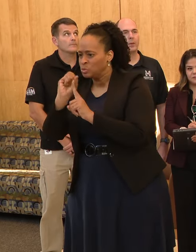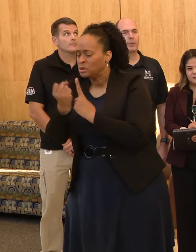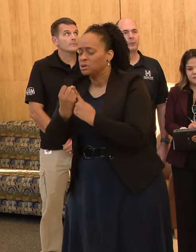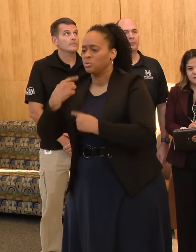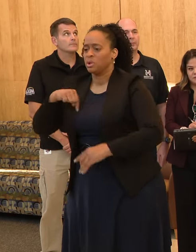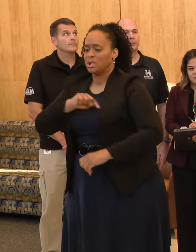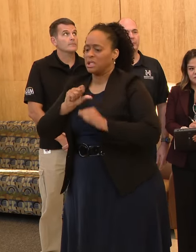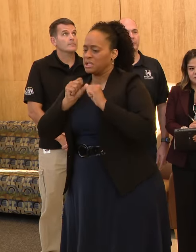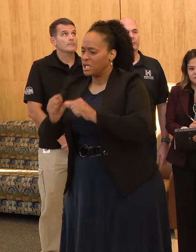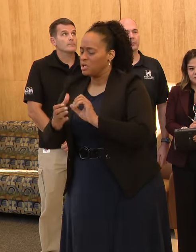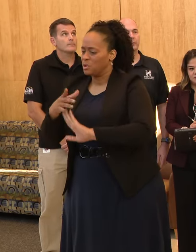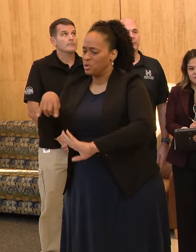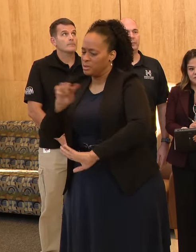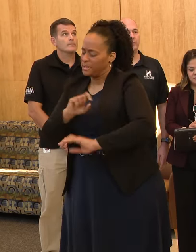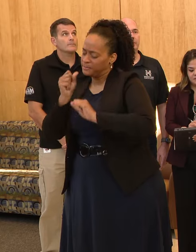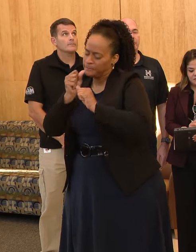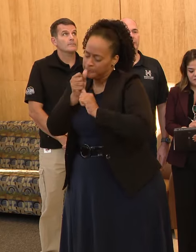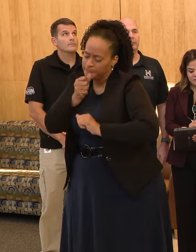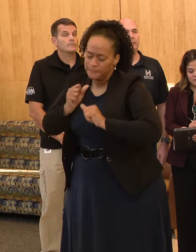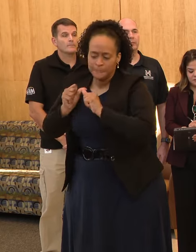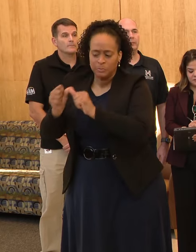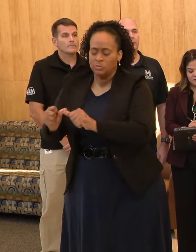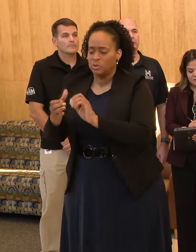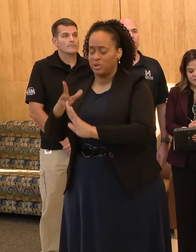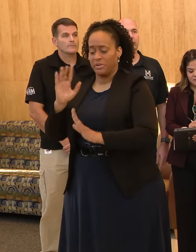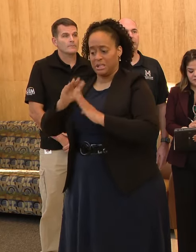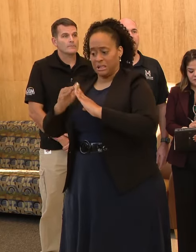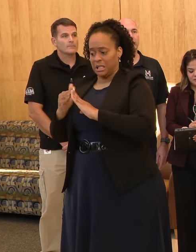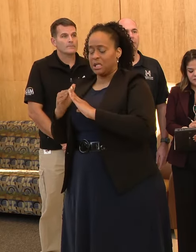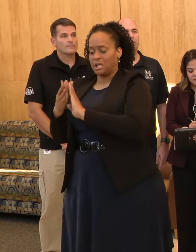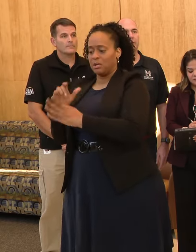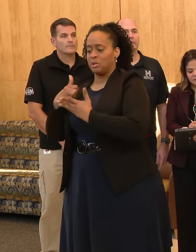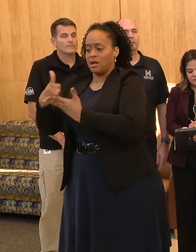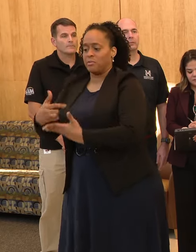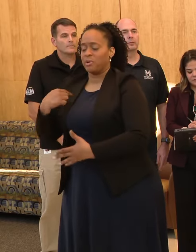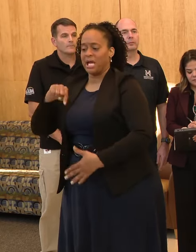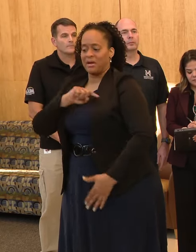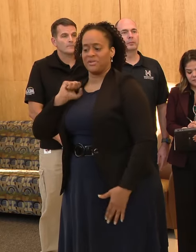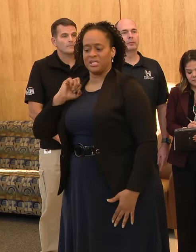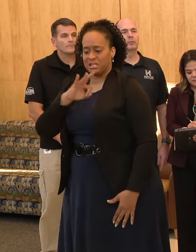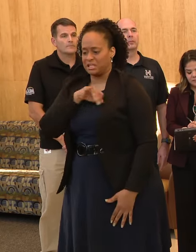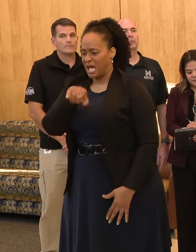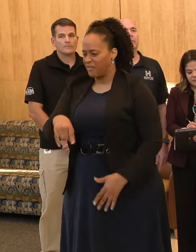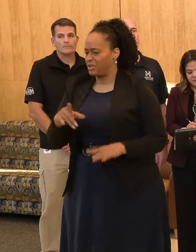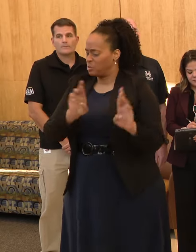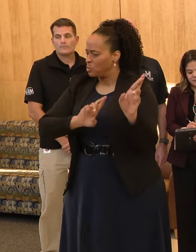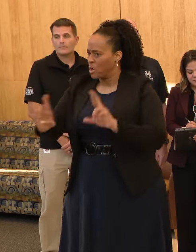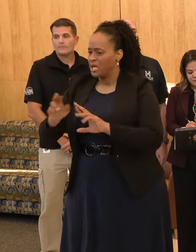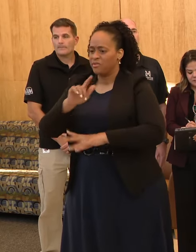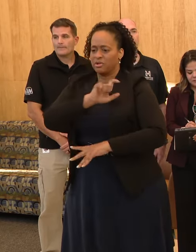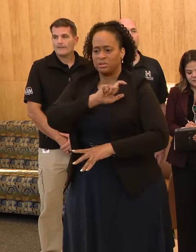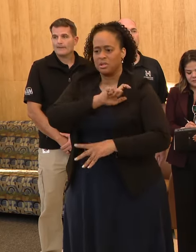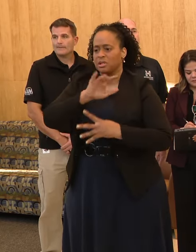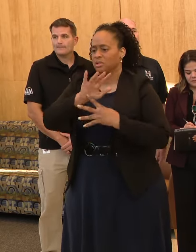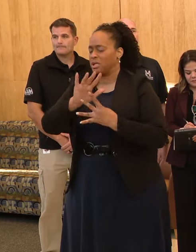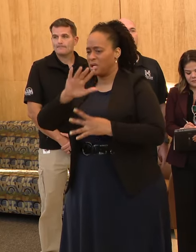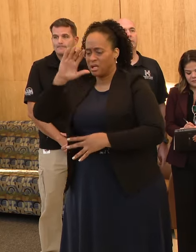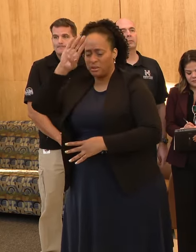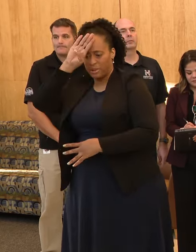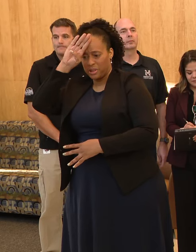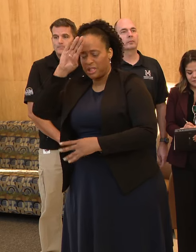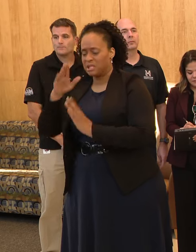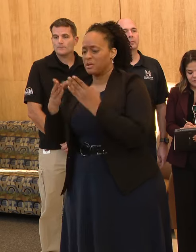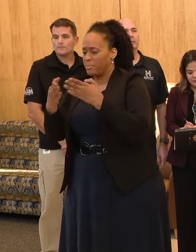to be diligent from the city perspective. We have the staffing in place for fire and police. Public Works